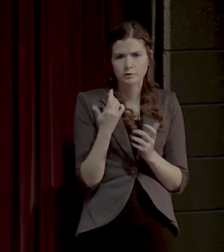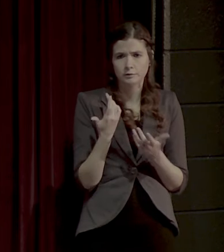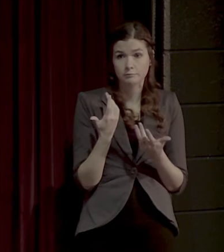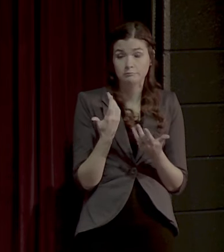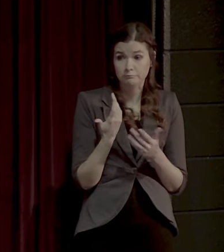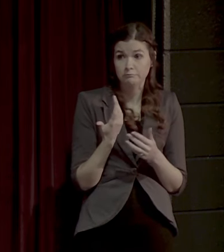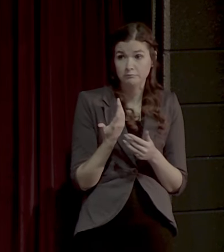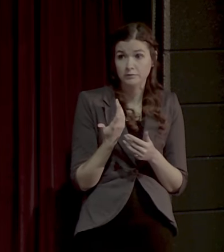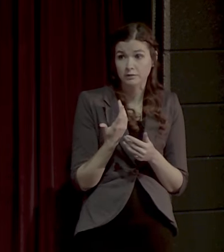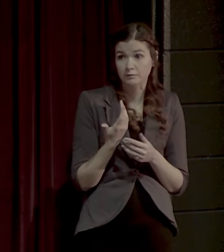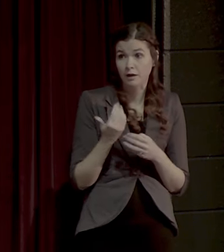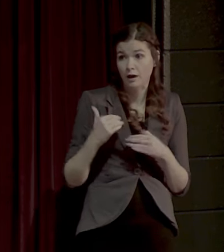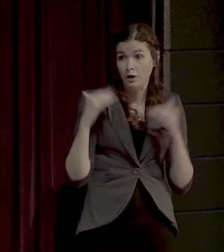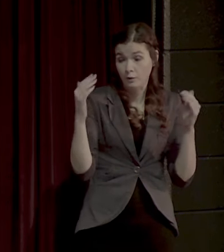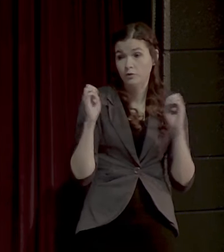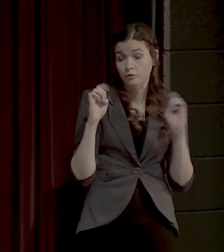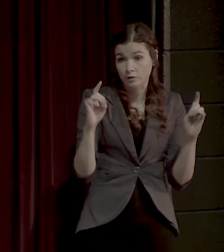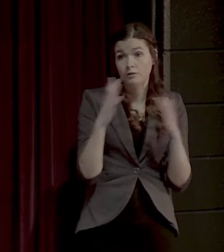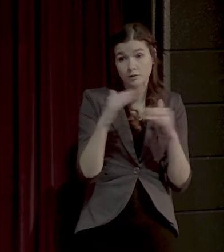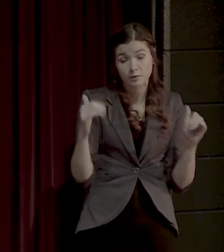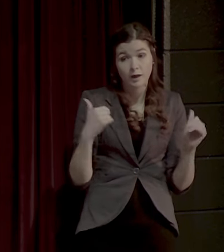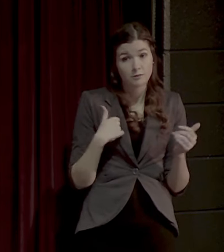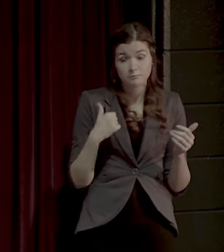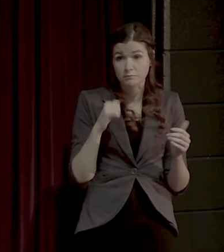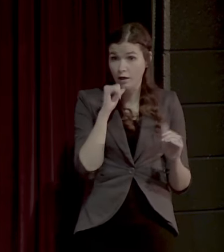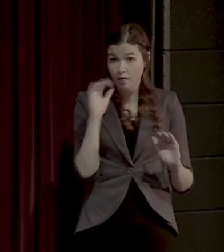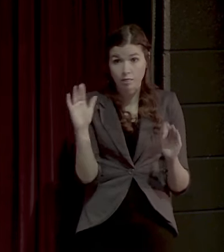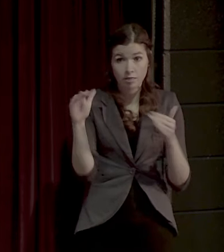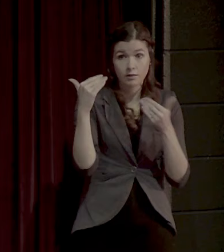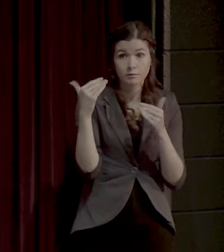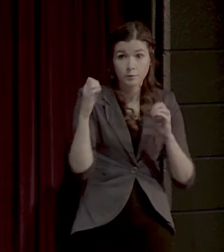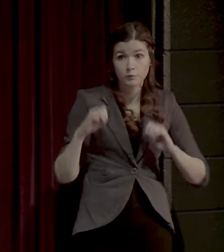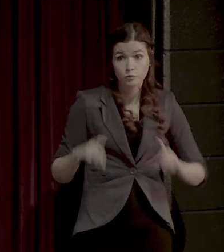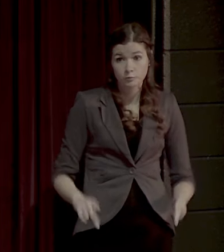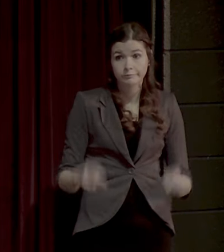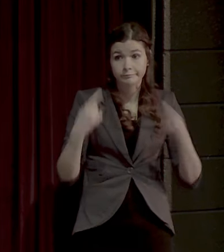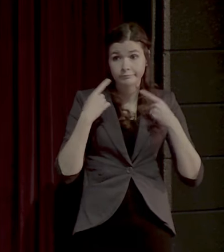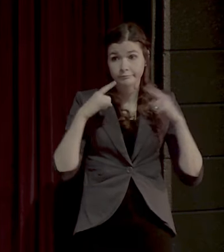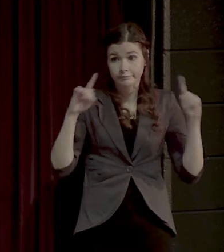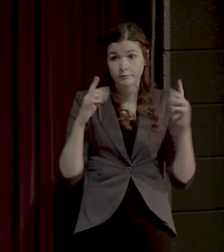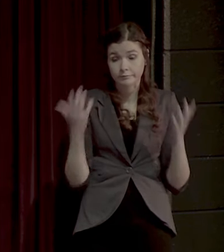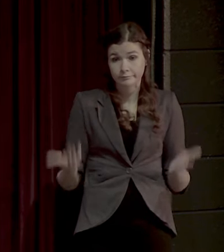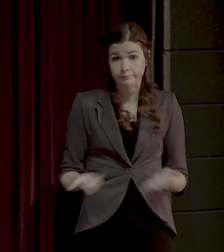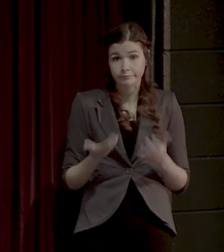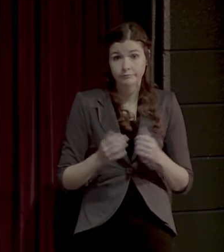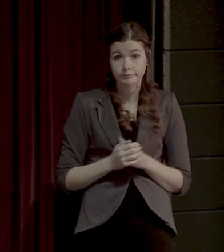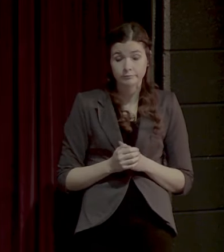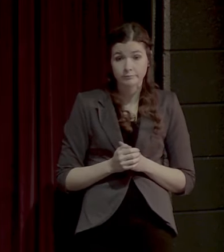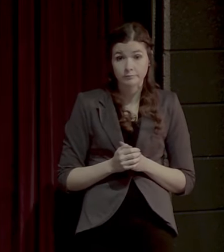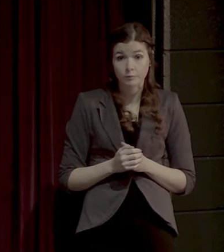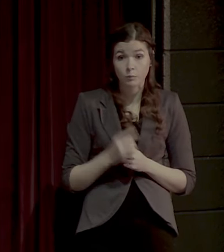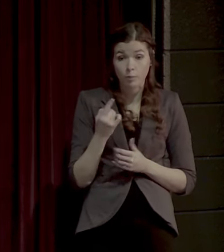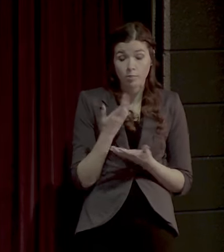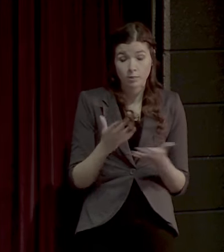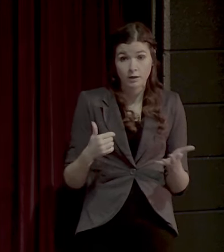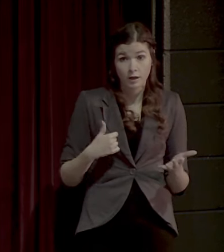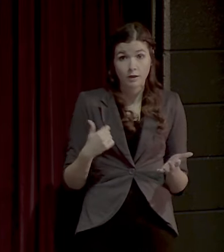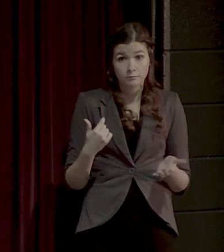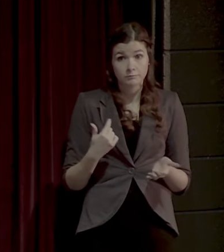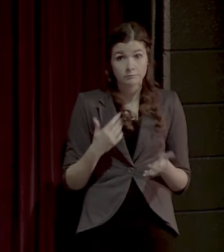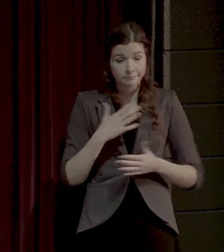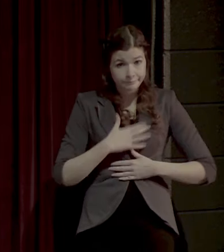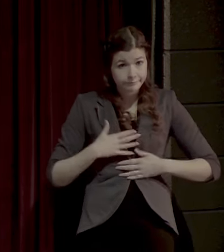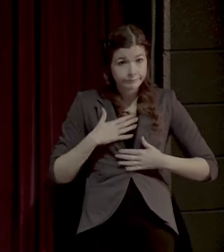education system and the almost unlimited opportunities for success offered here. One thing that I